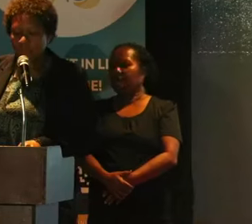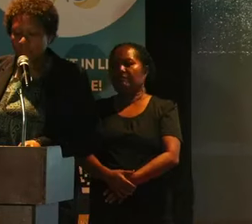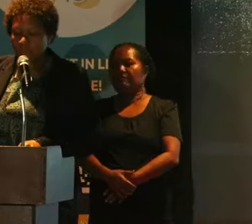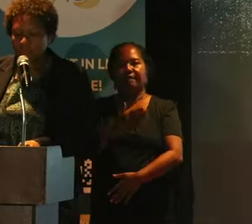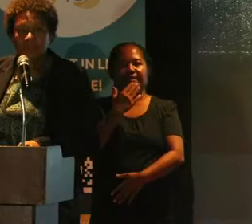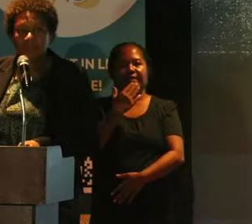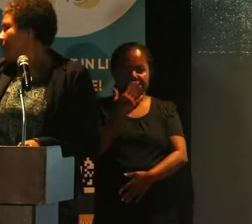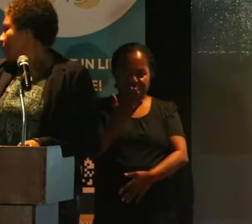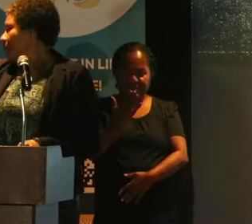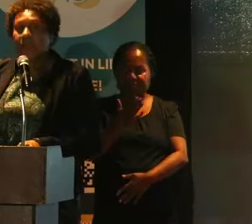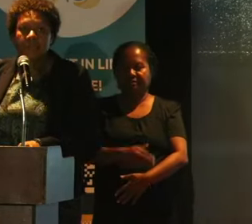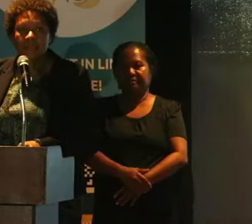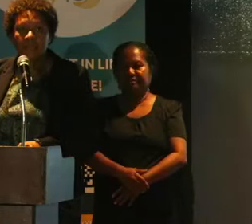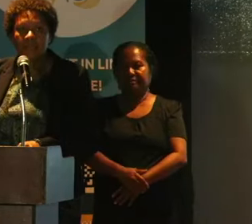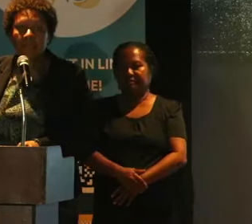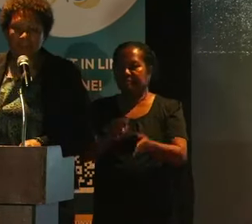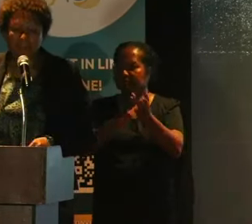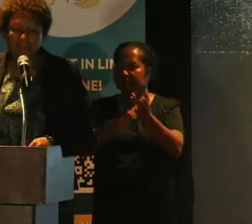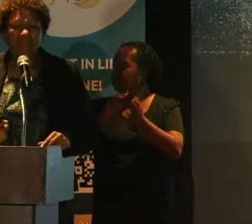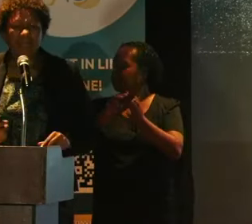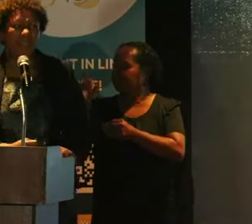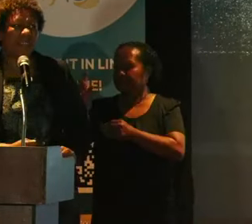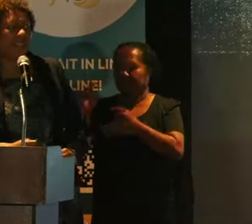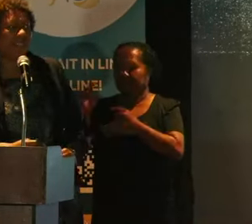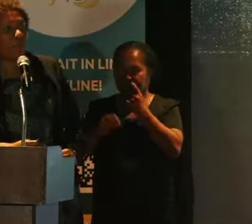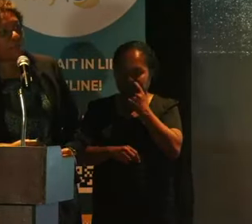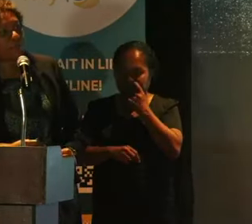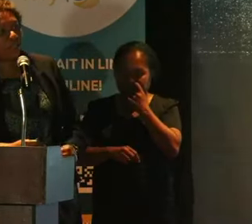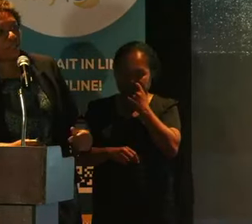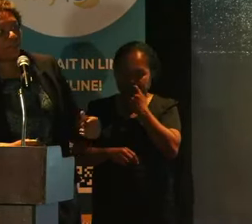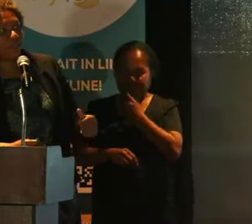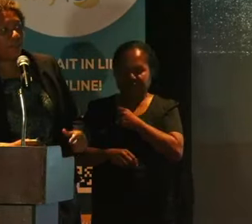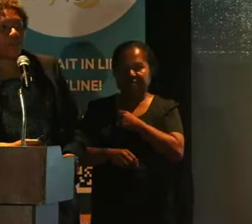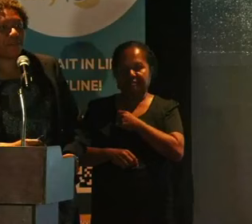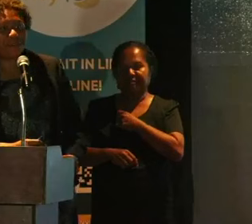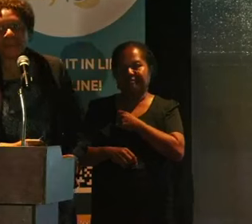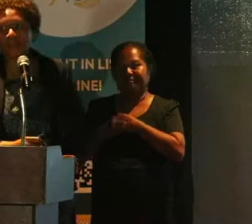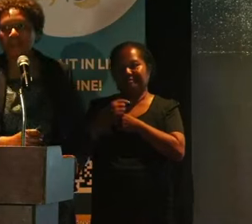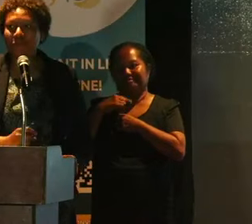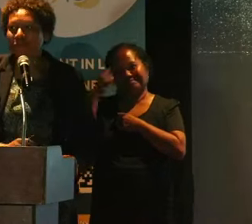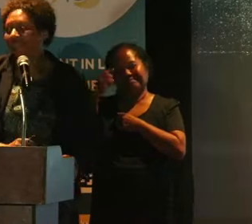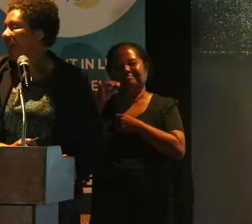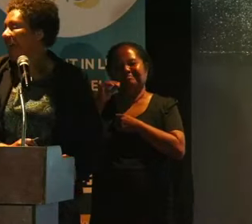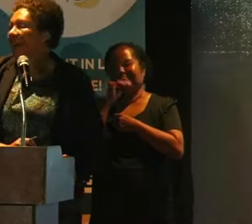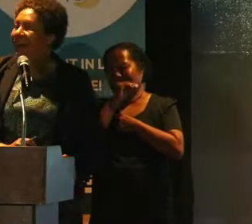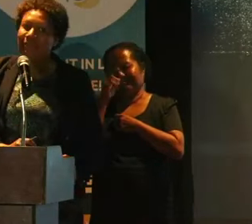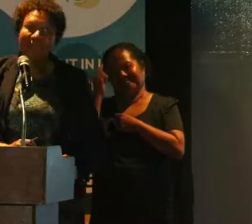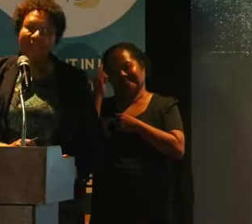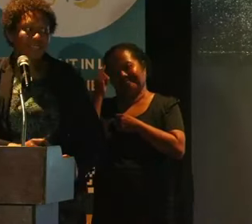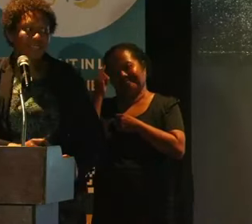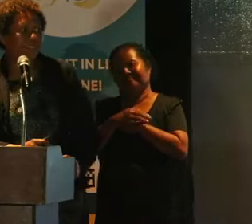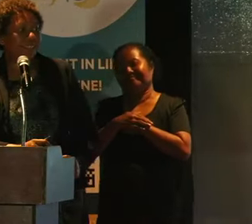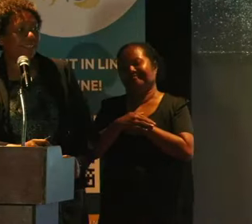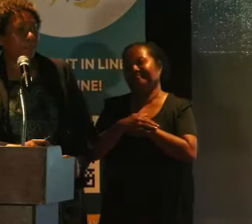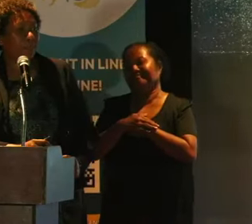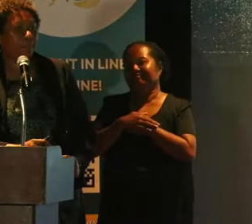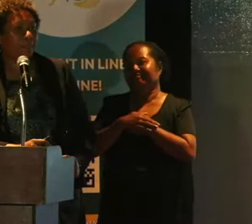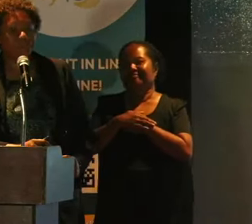Thank you, MC. It's never easy going before lunch because everyone's already thinking about food.